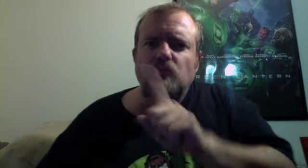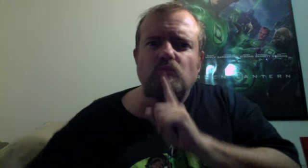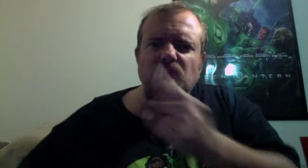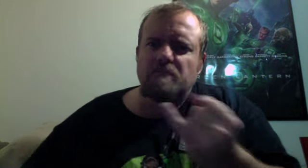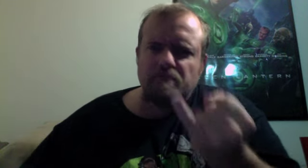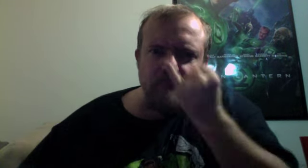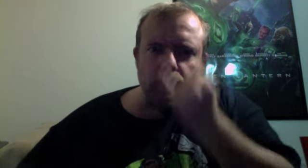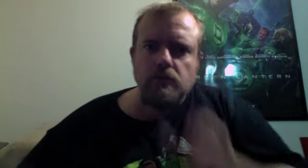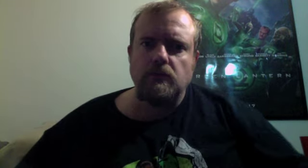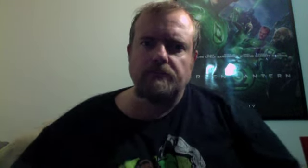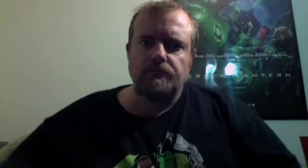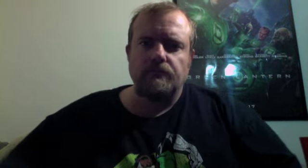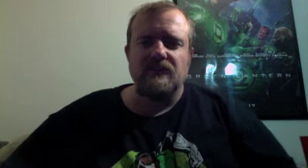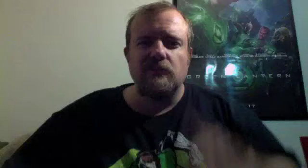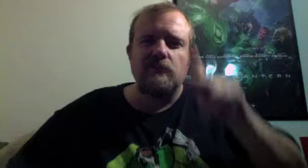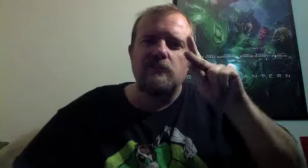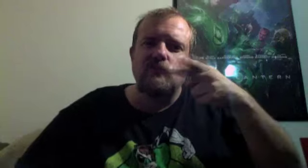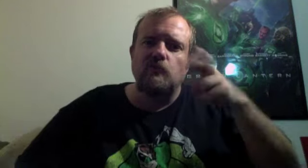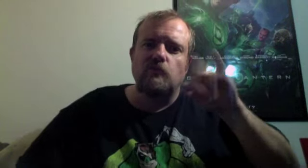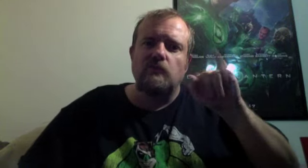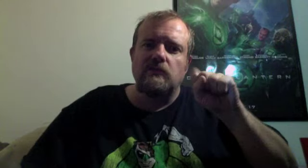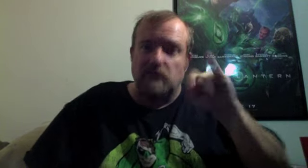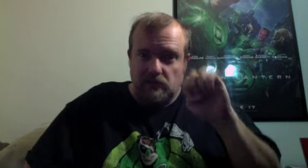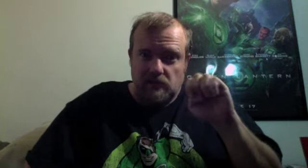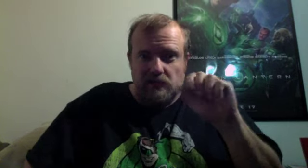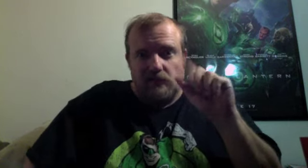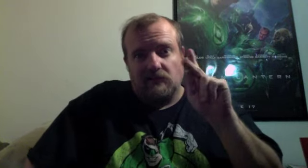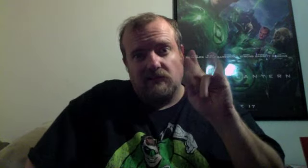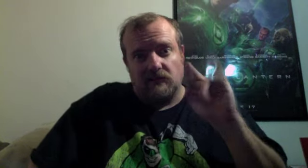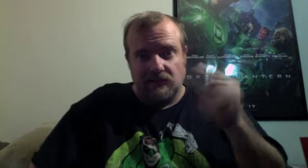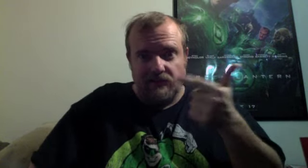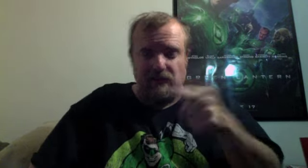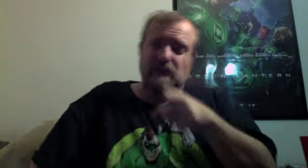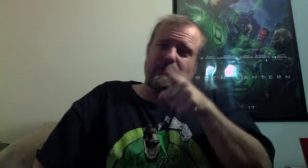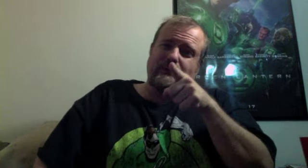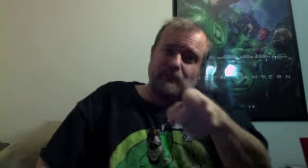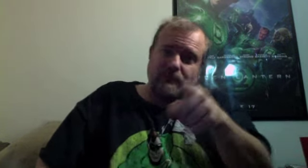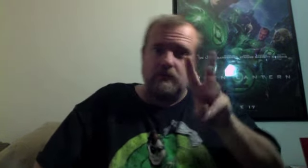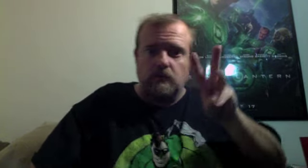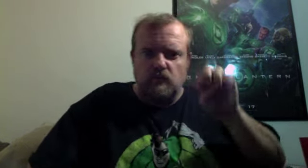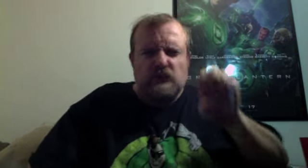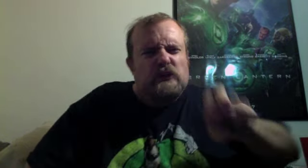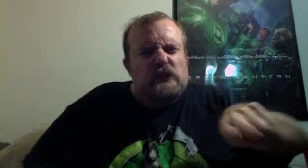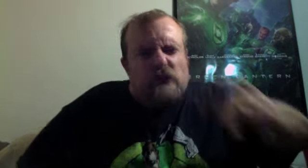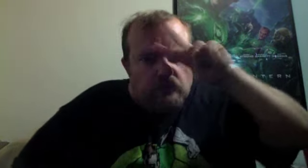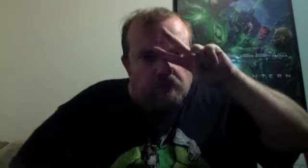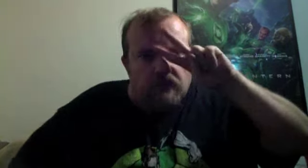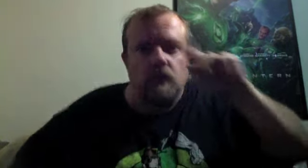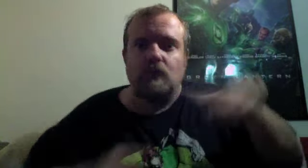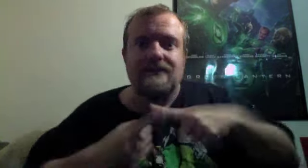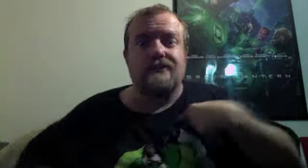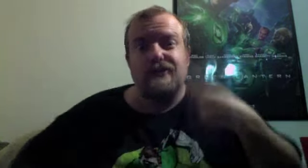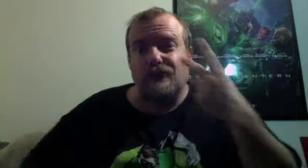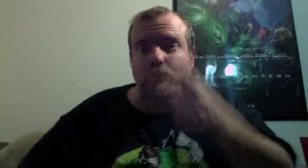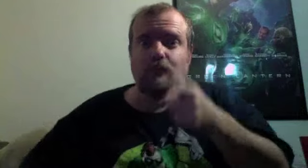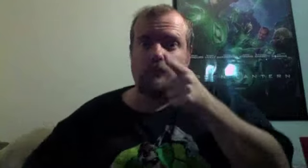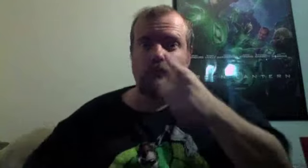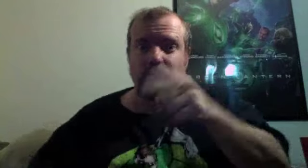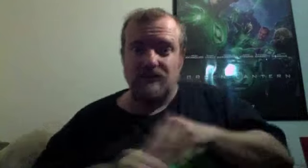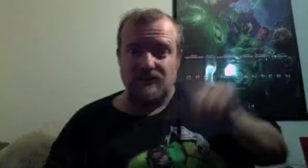chemical which tints the steel. Now to the leather straps. An artisan tools the leather entirely by